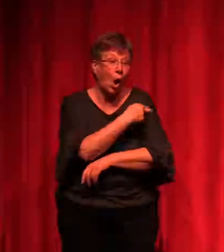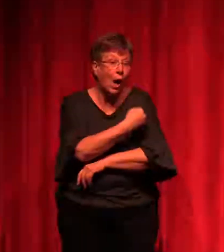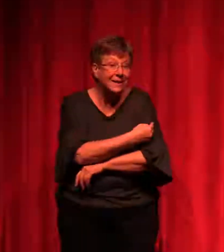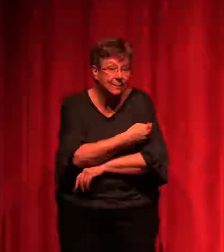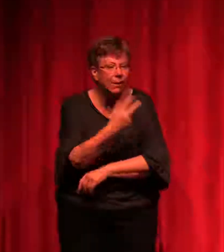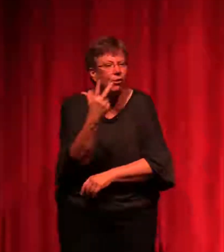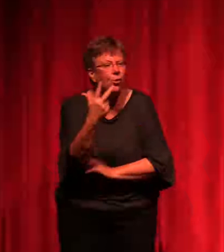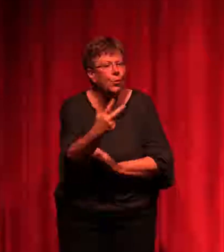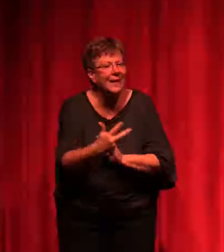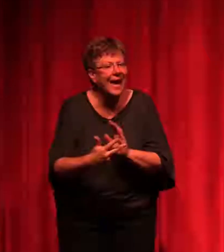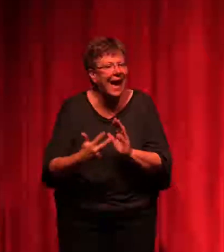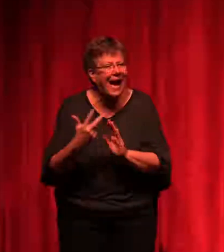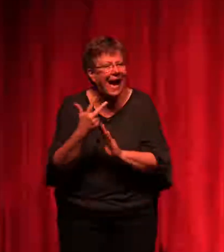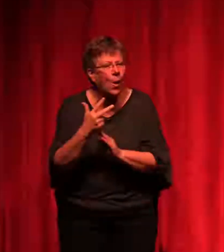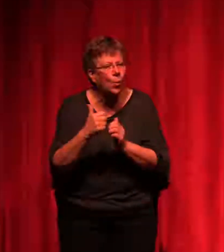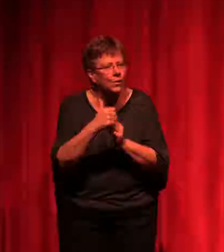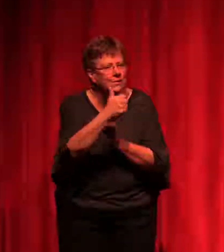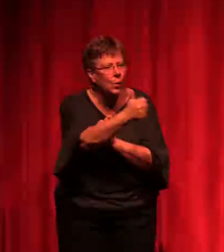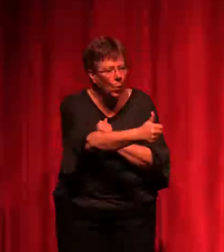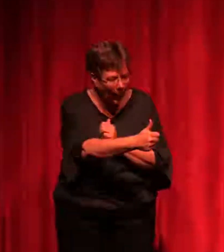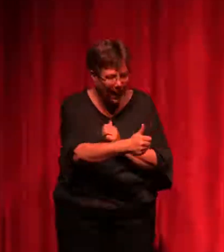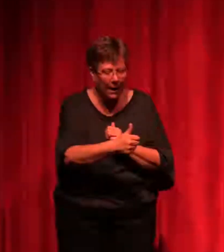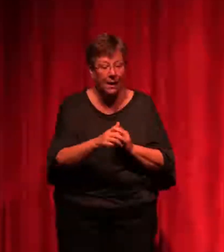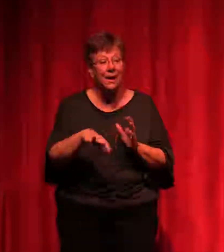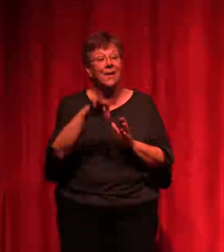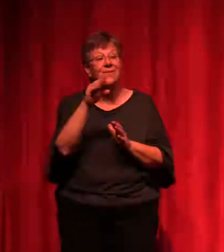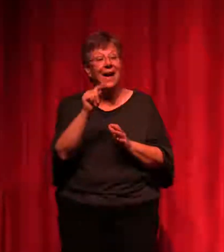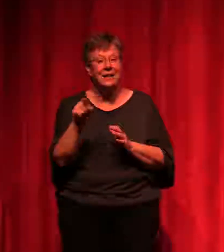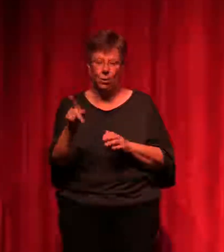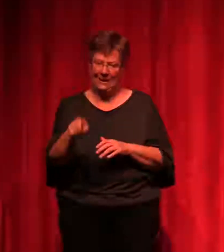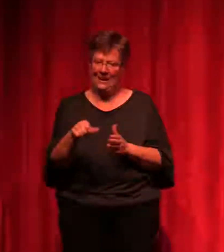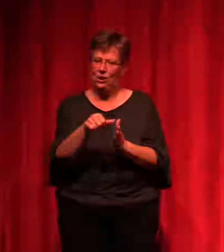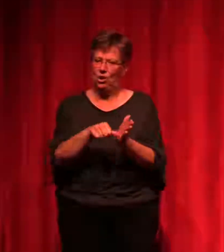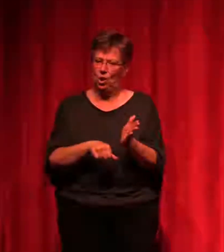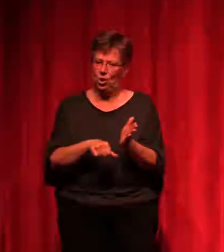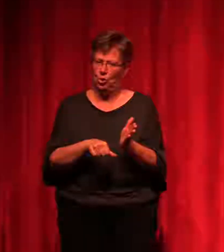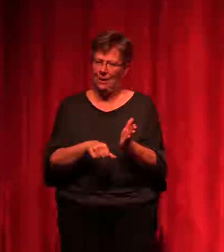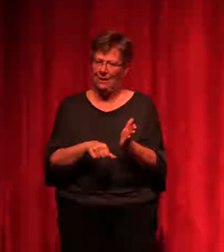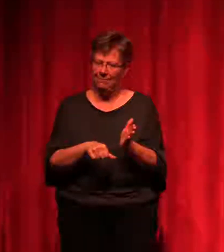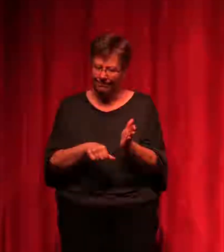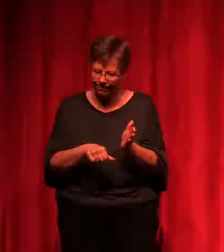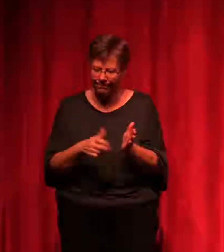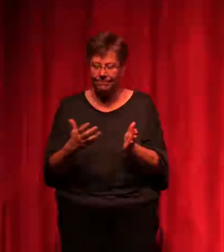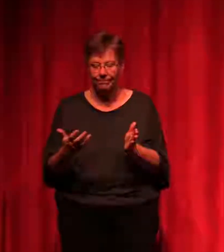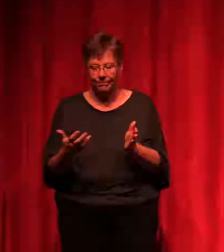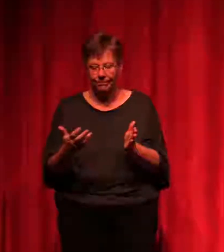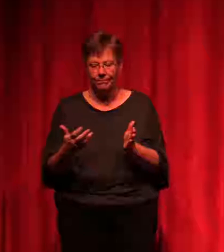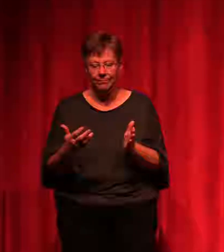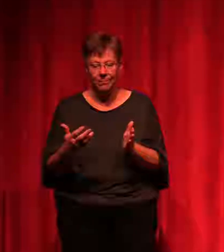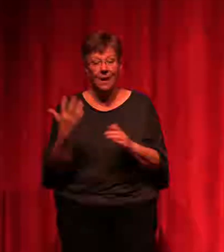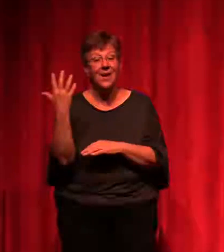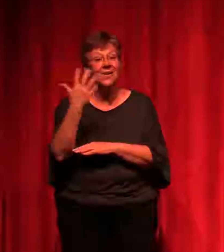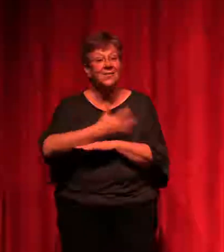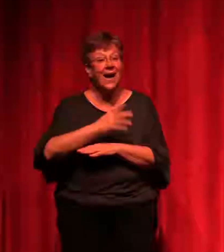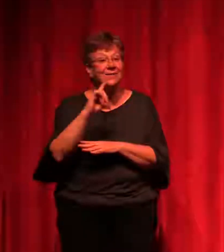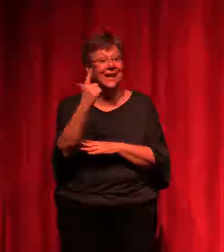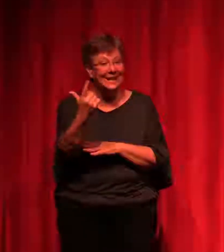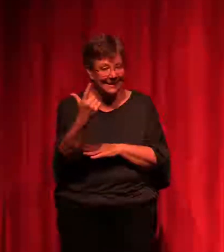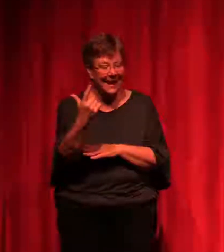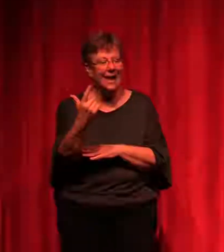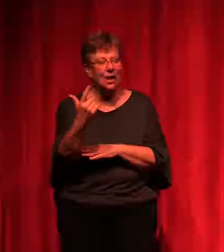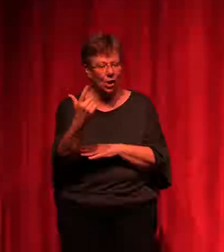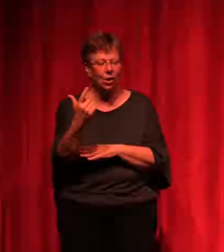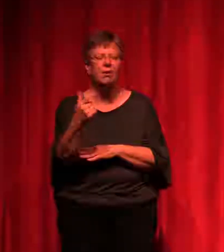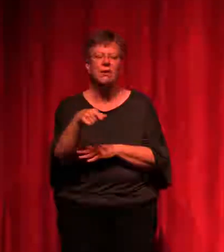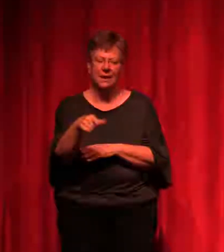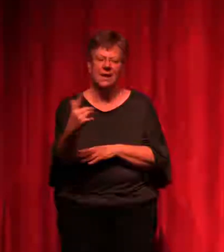away and finds out that he needs surgery. And so 5 days later, he makes it to